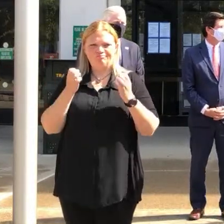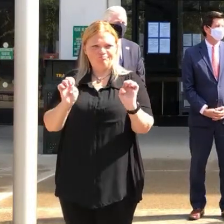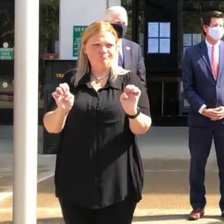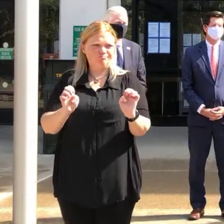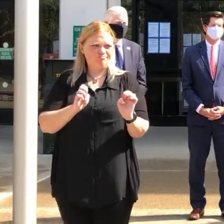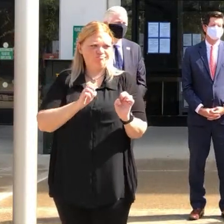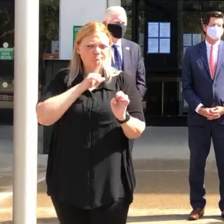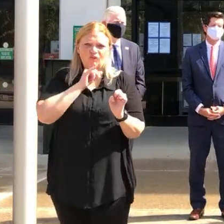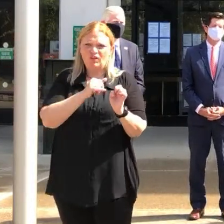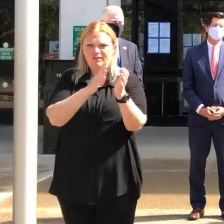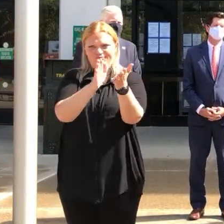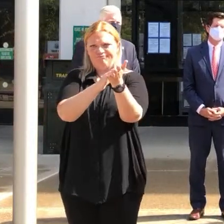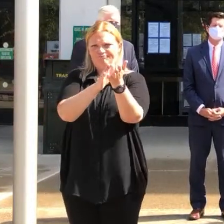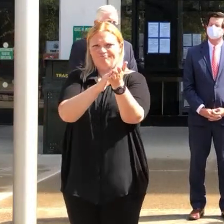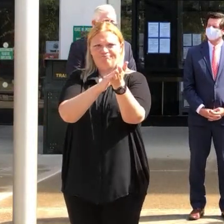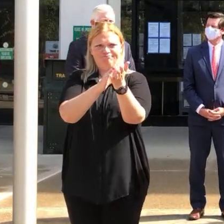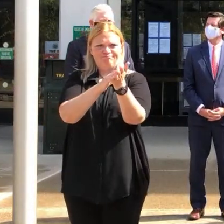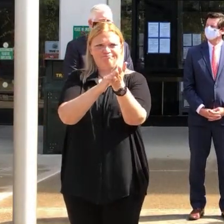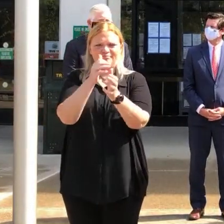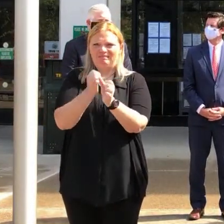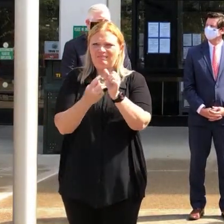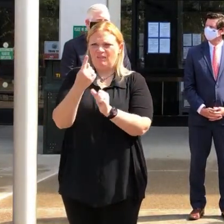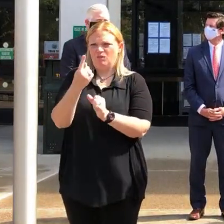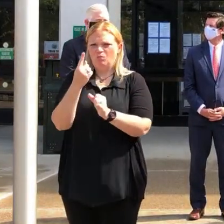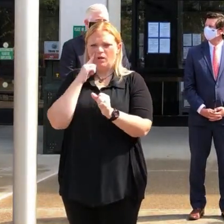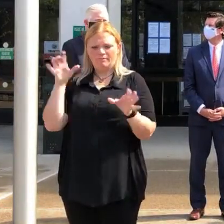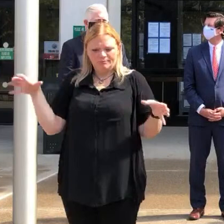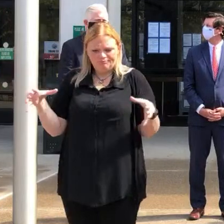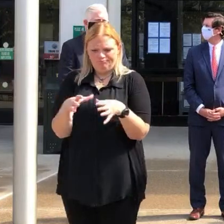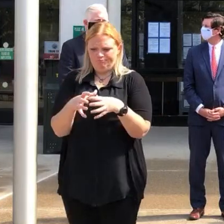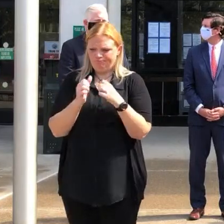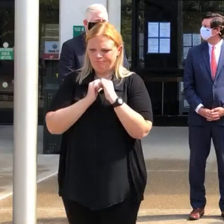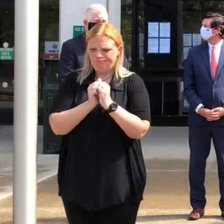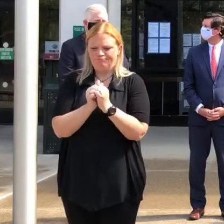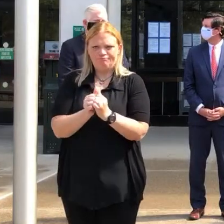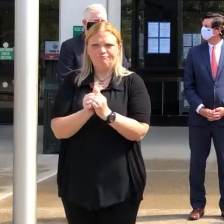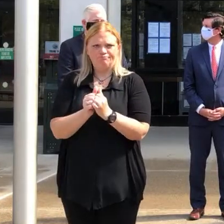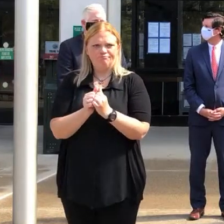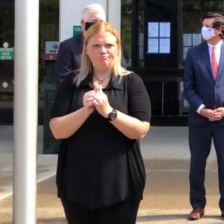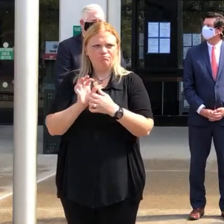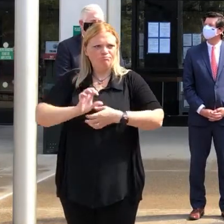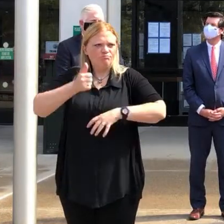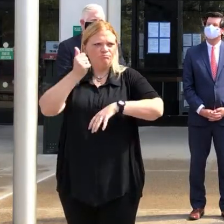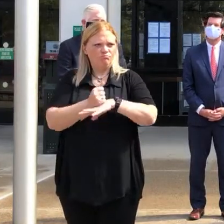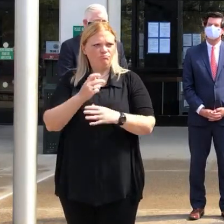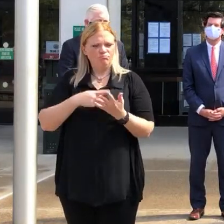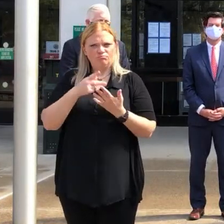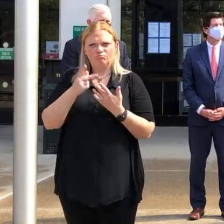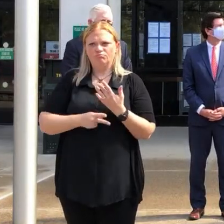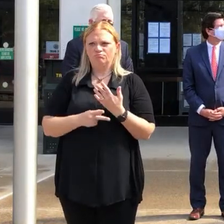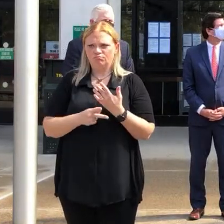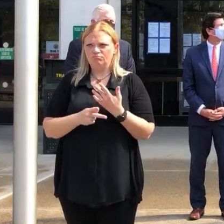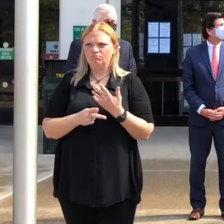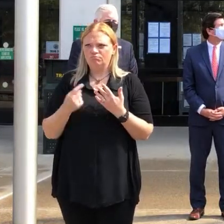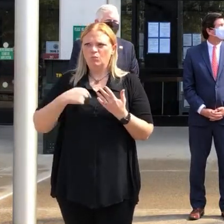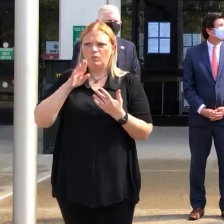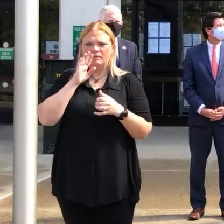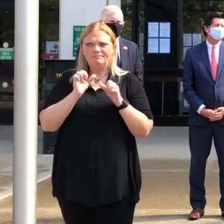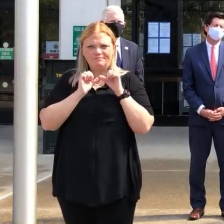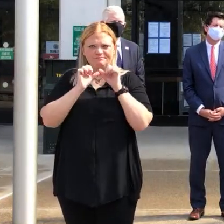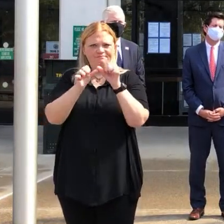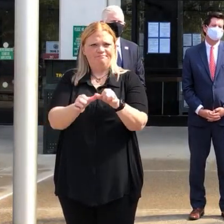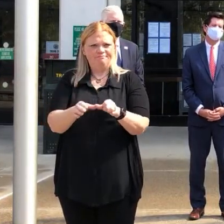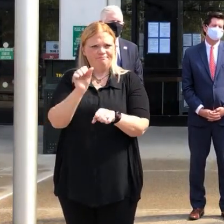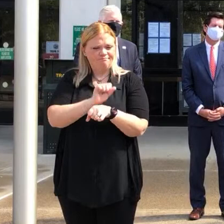really applaud everyone who has come together to put this program together, and we will continue to